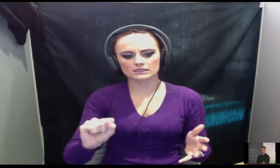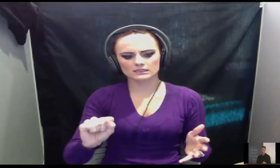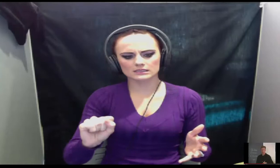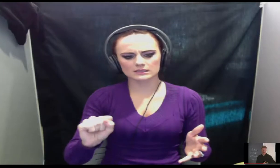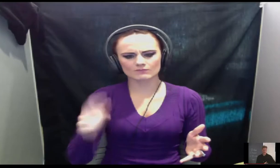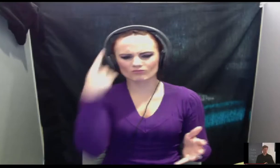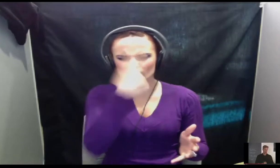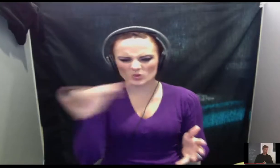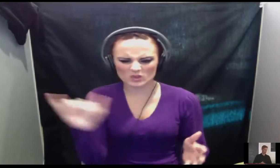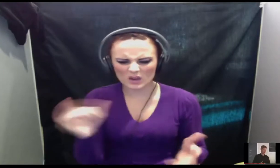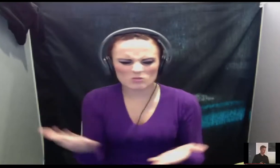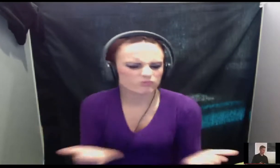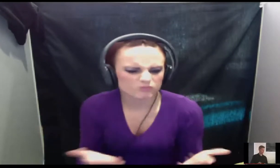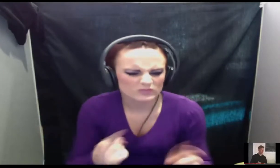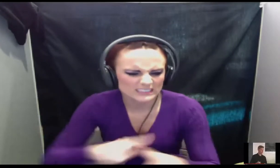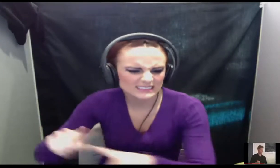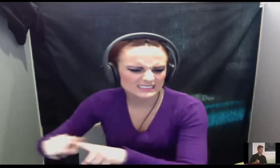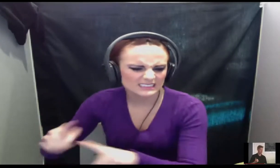Example is this.